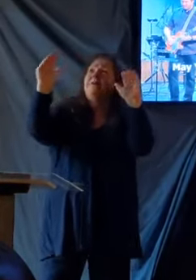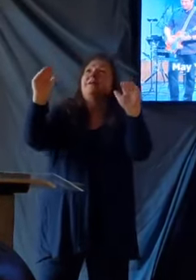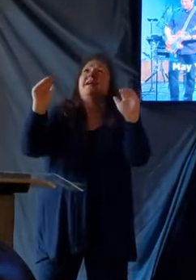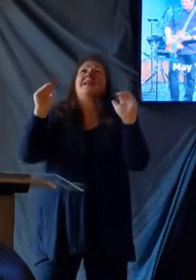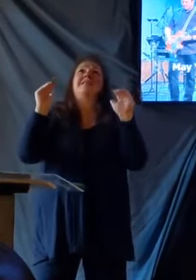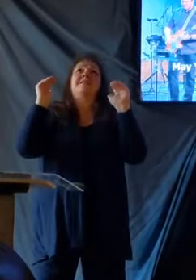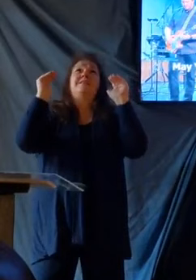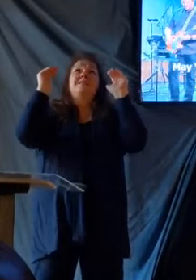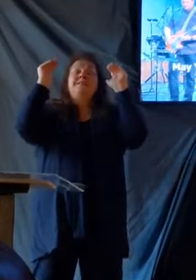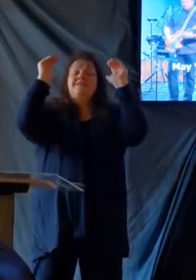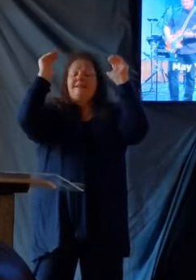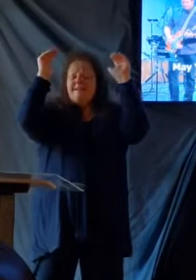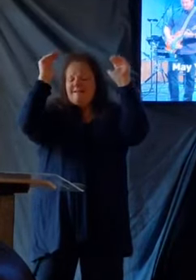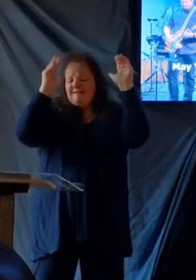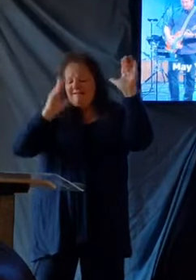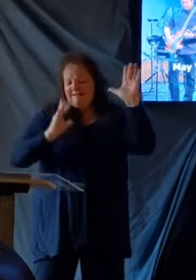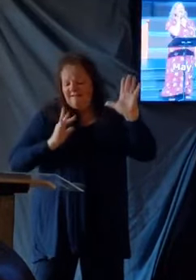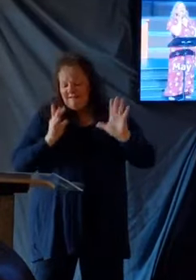honored and